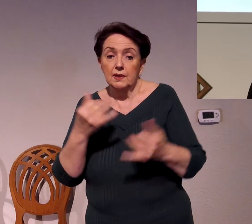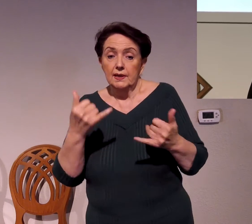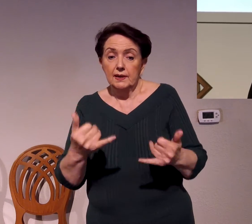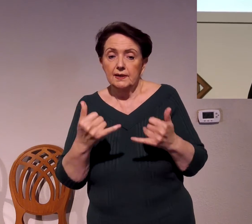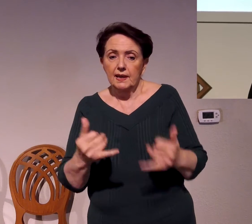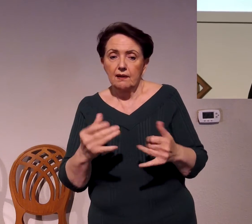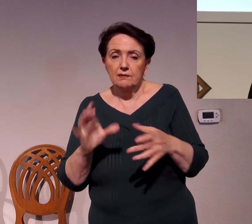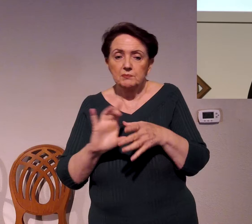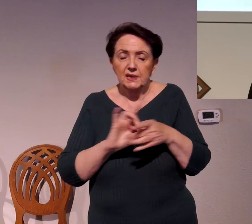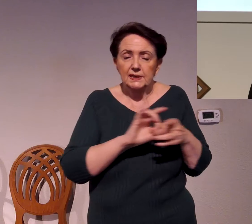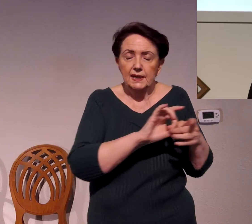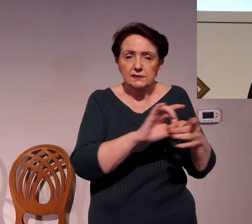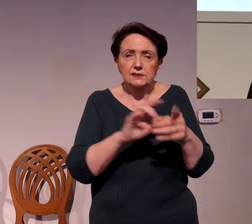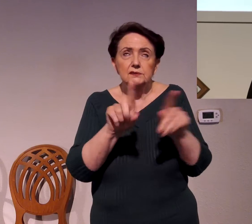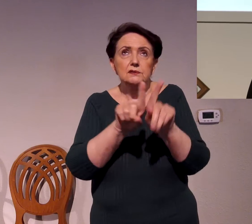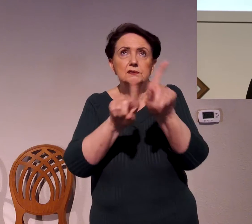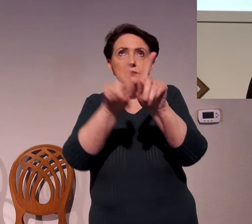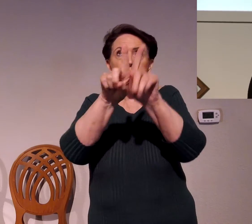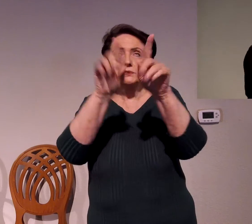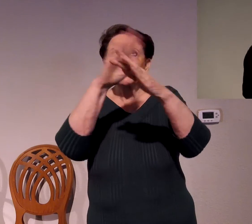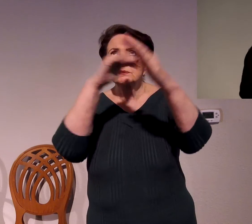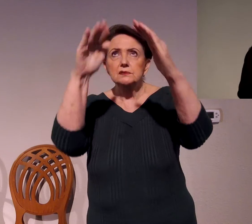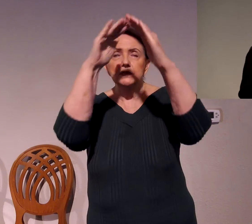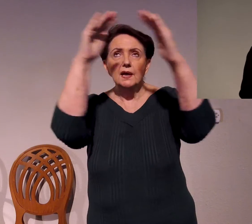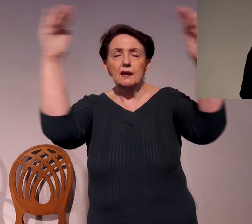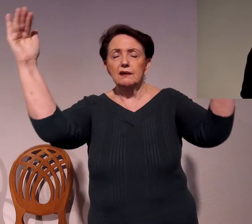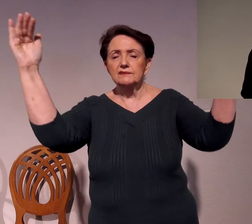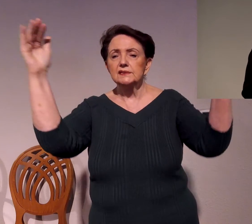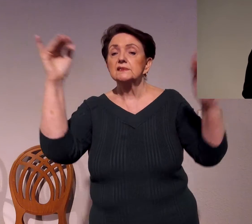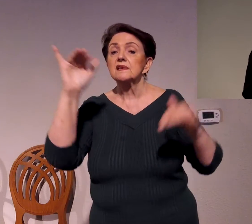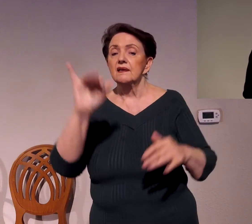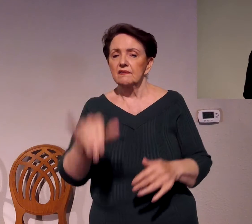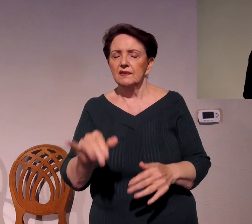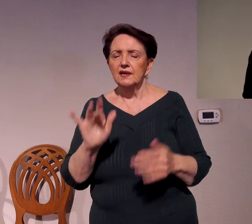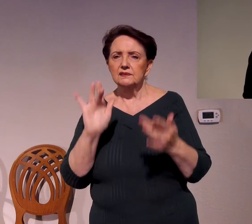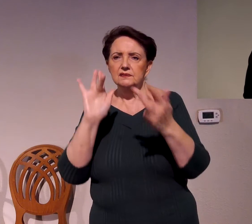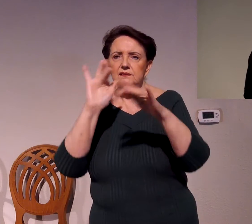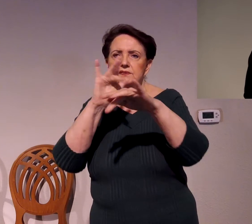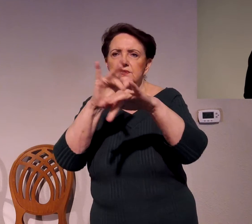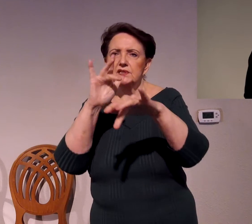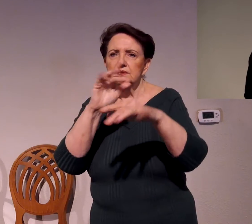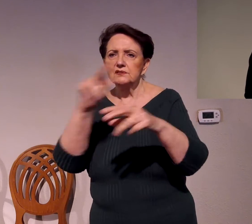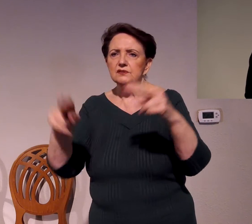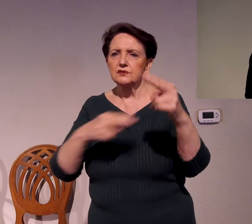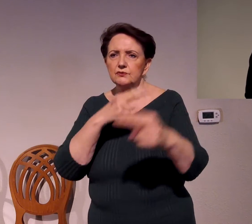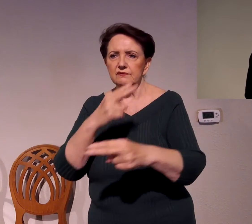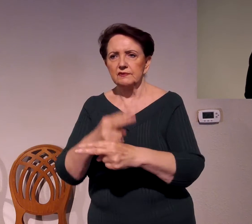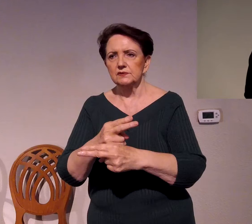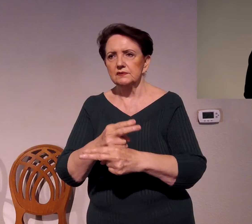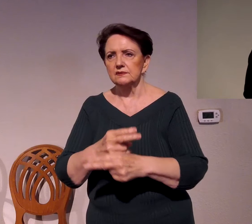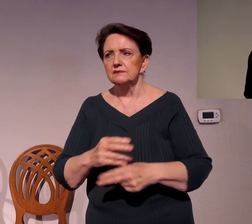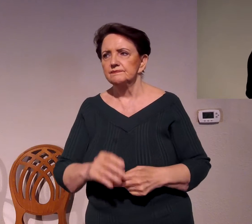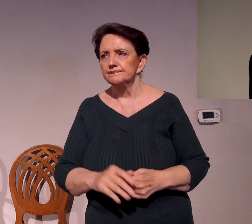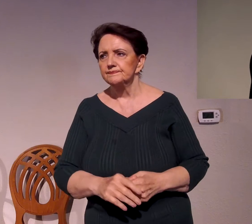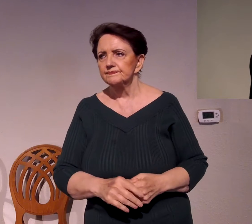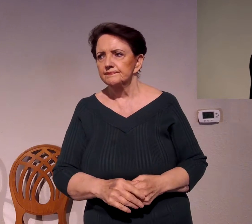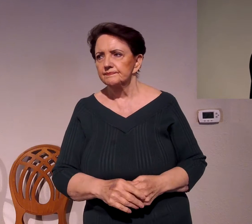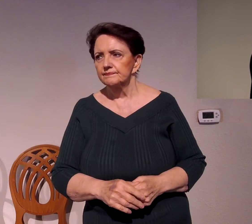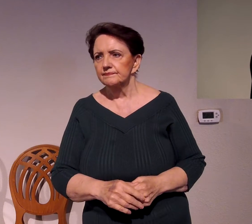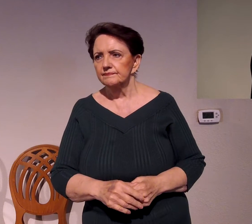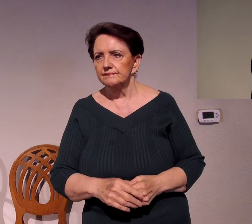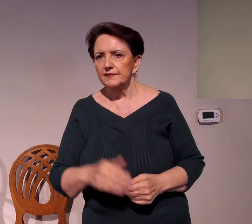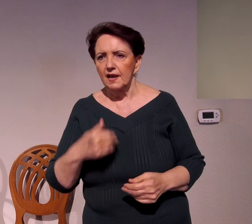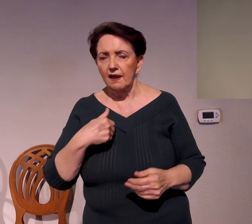infinite stars in the heavens. And that is to touch the universal. Do you see, I have